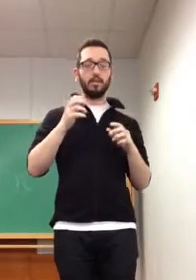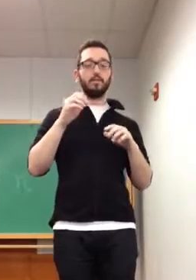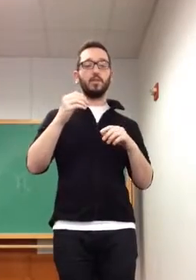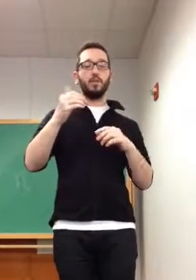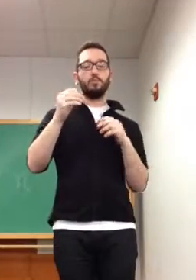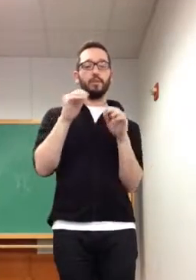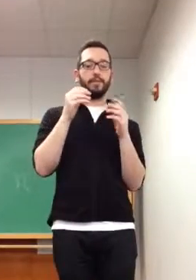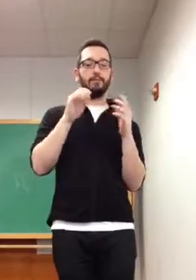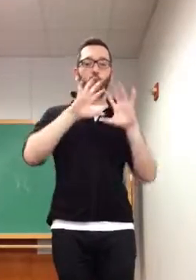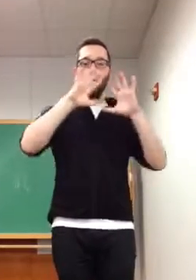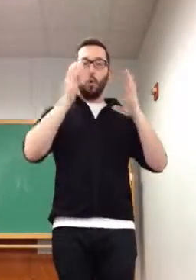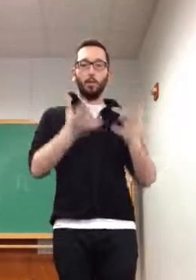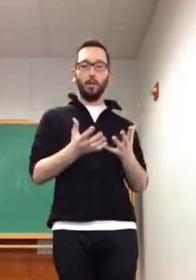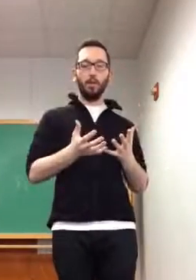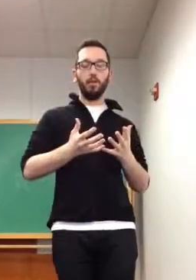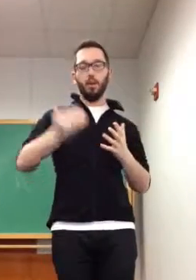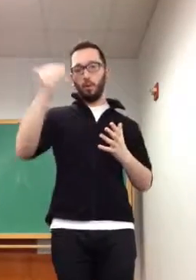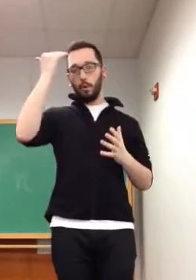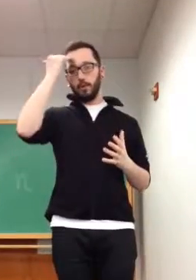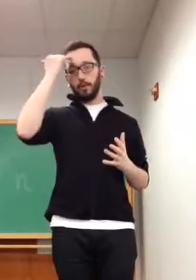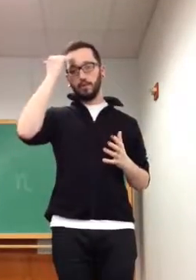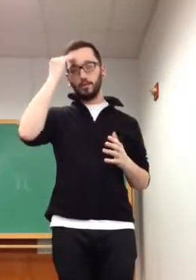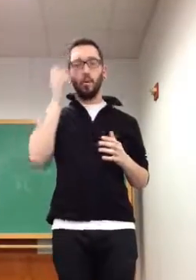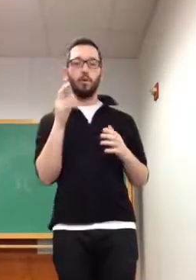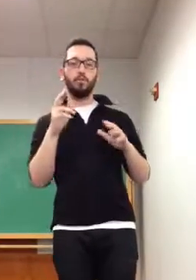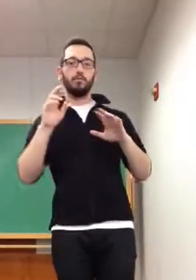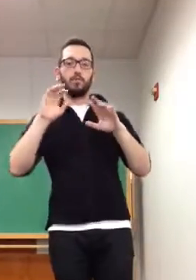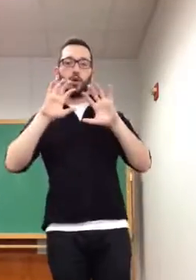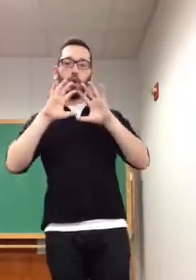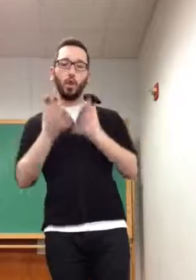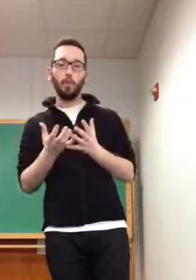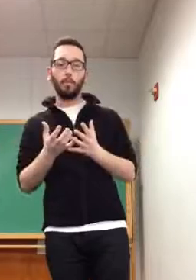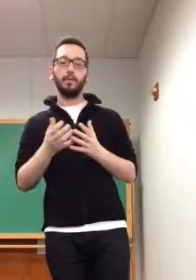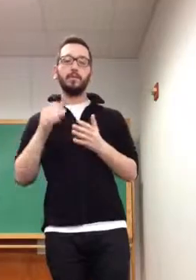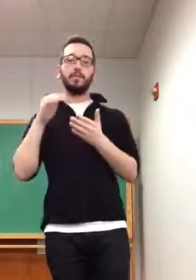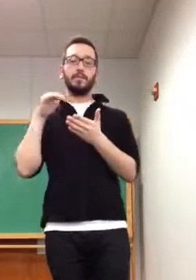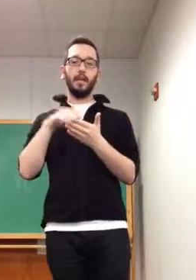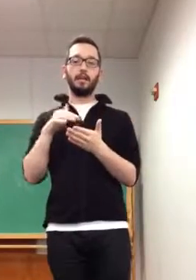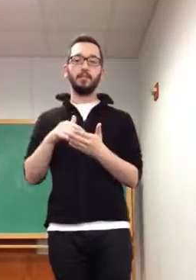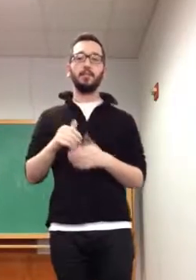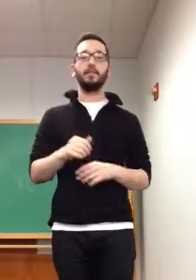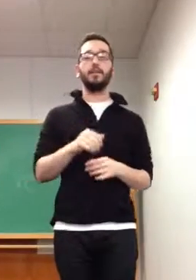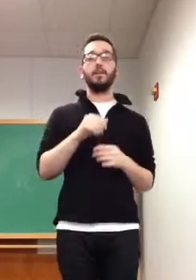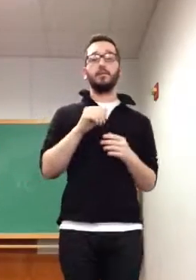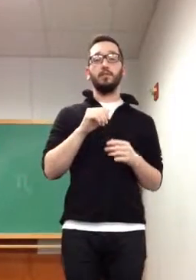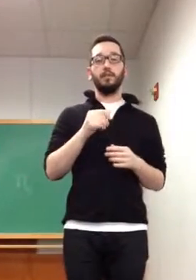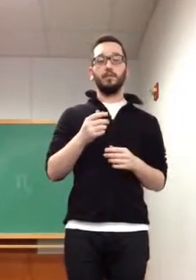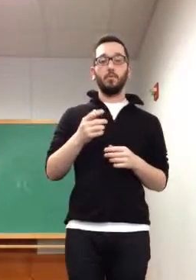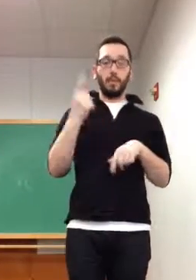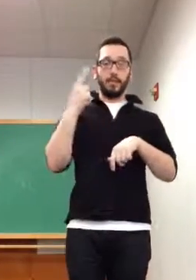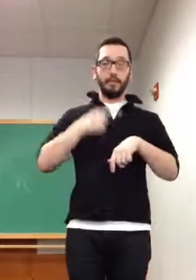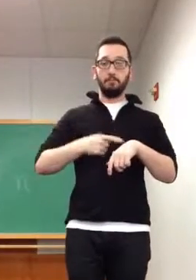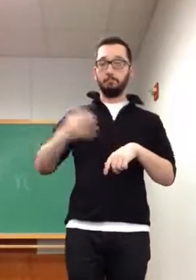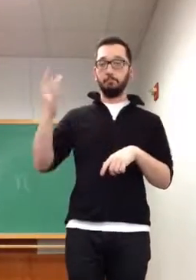studies. And in the course of time, 20 or 30 states mandated that global studies of some sort